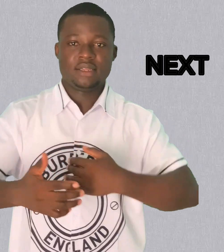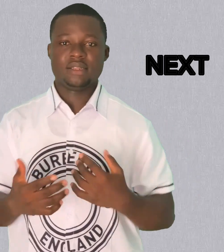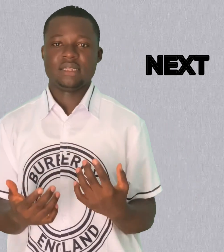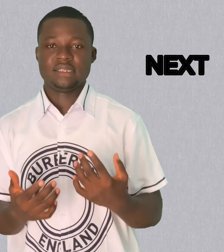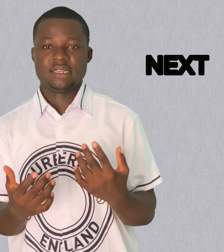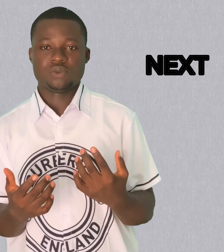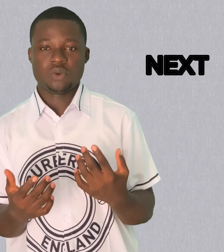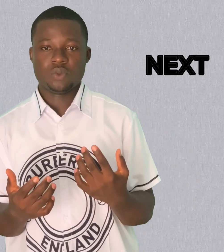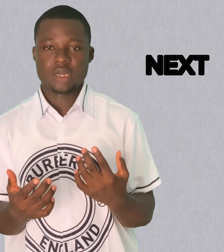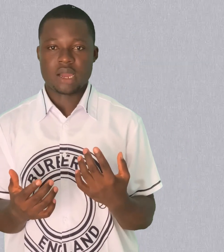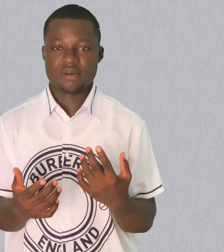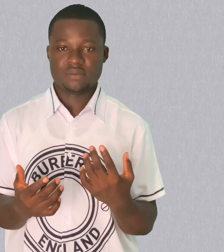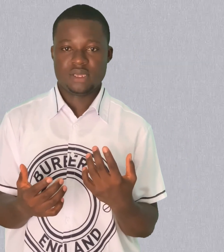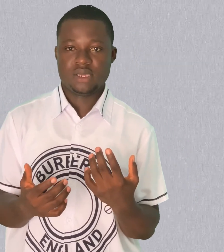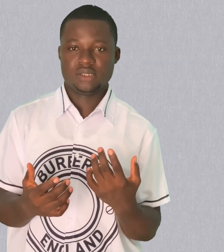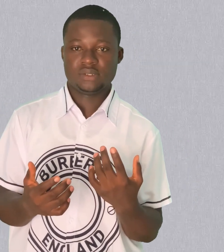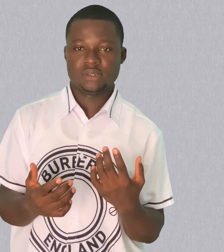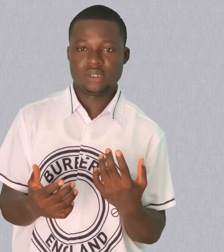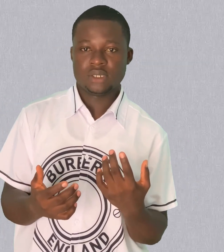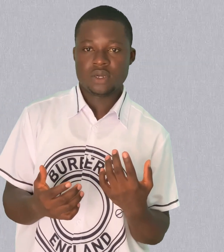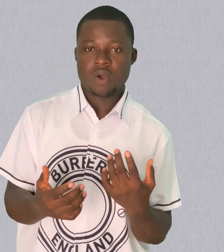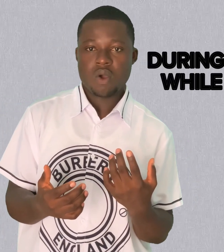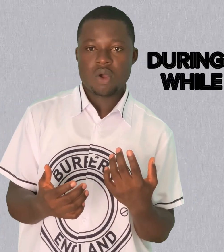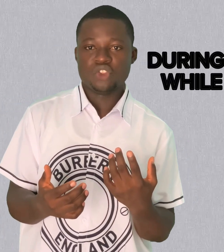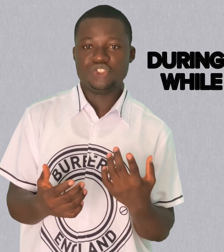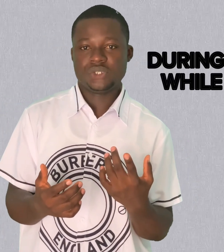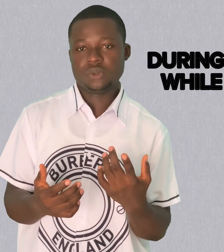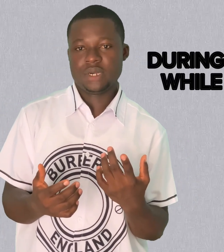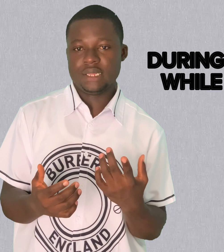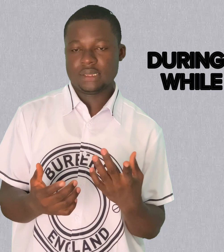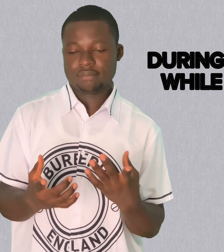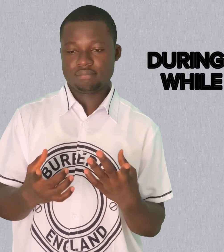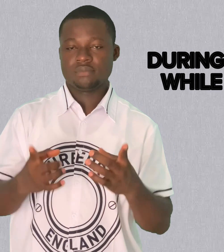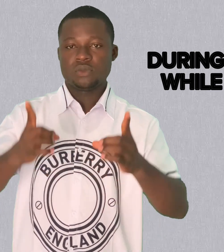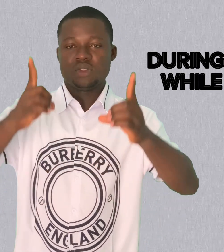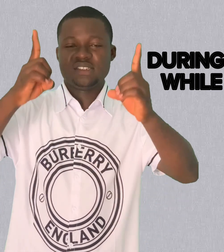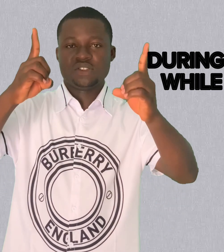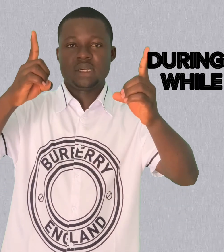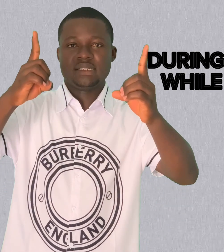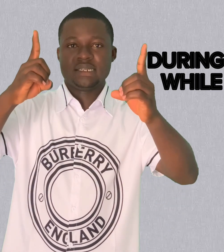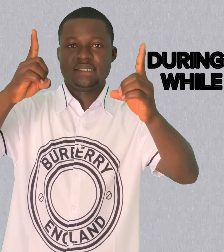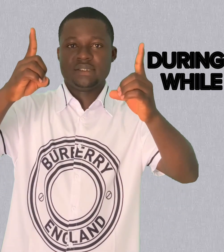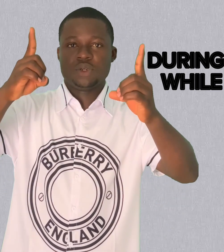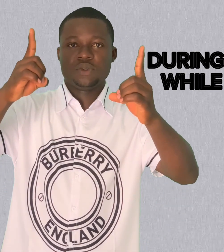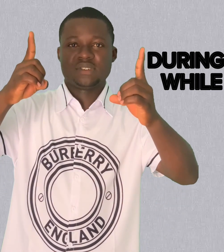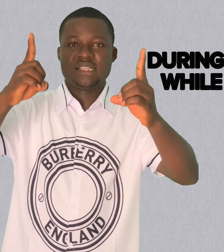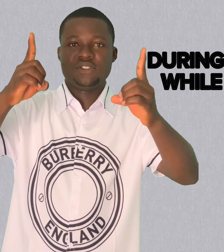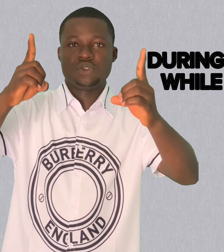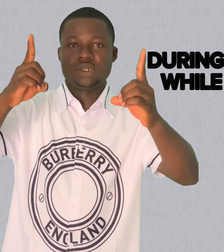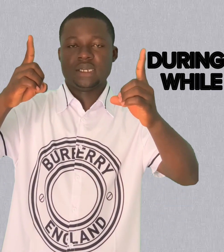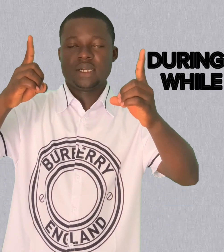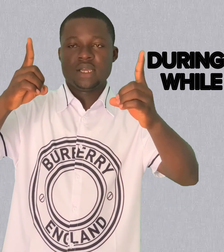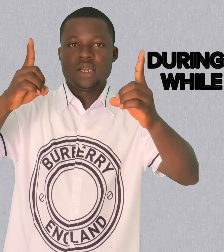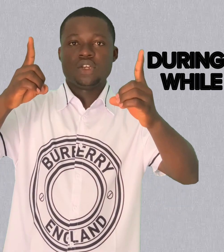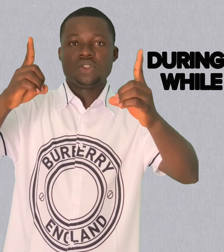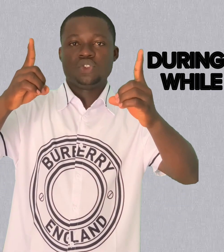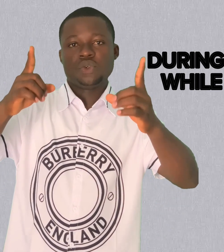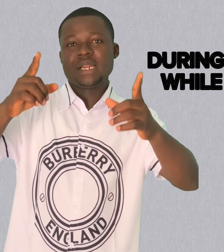Then the next word we have is during. This is your letter D. When you want to sign during